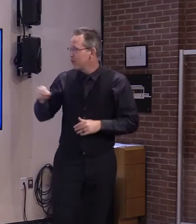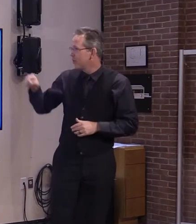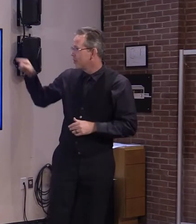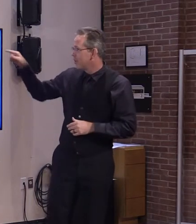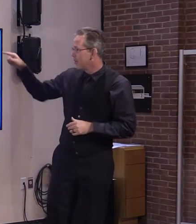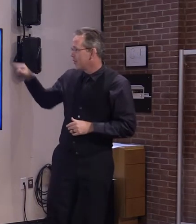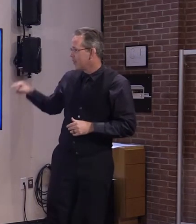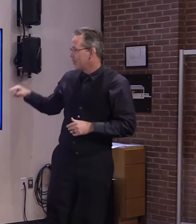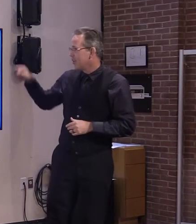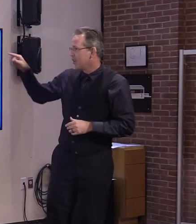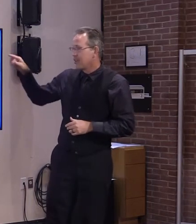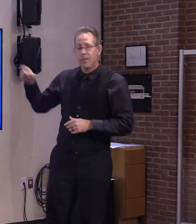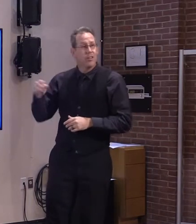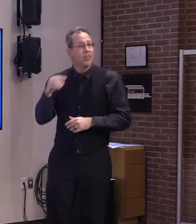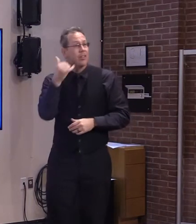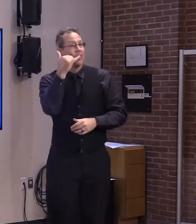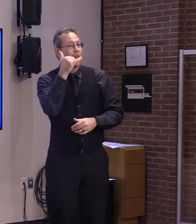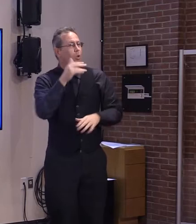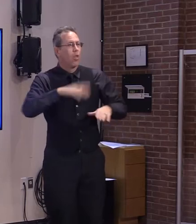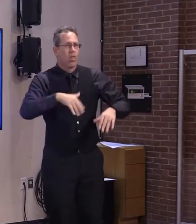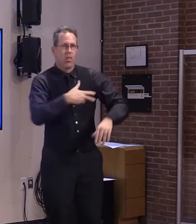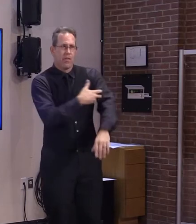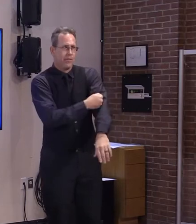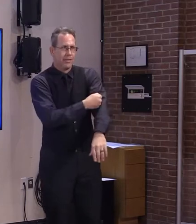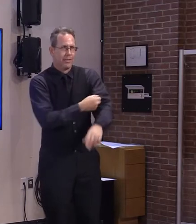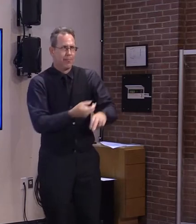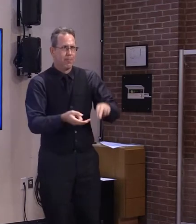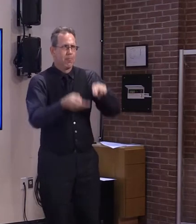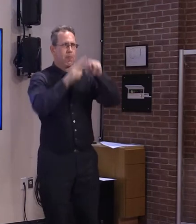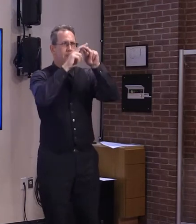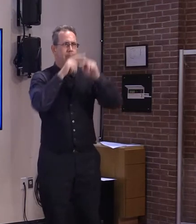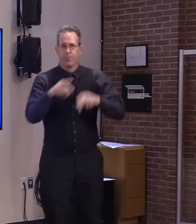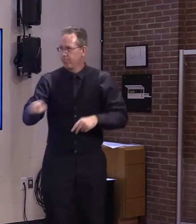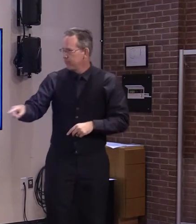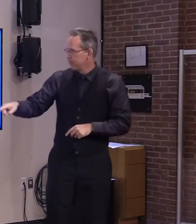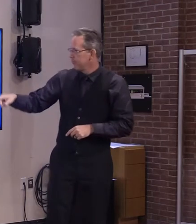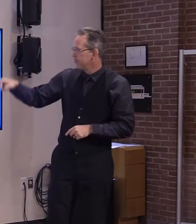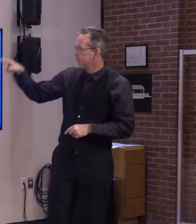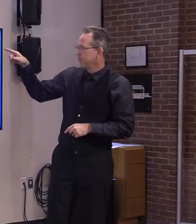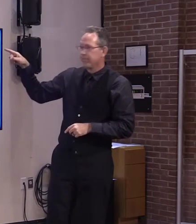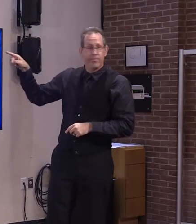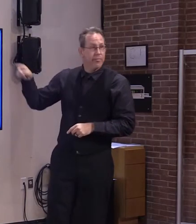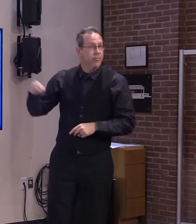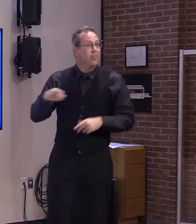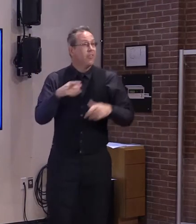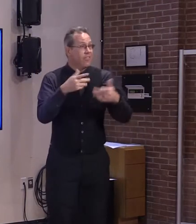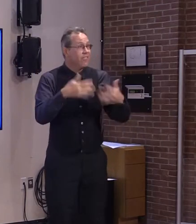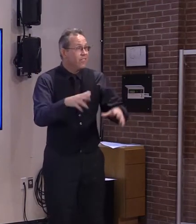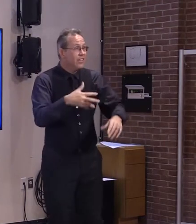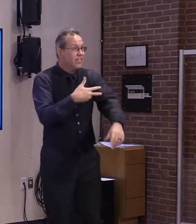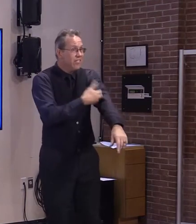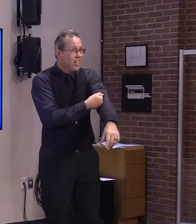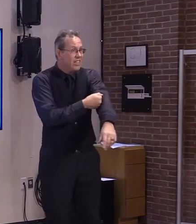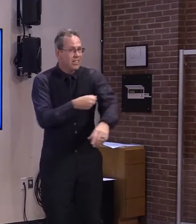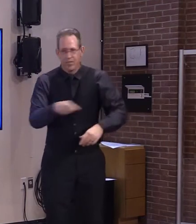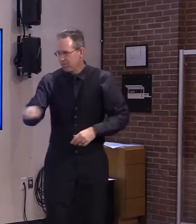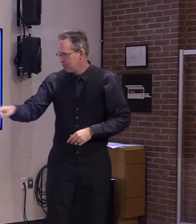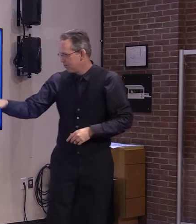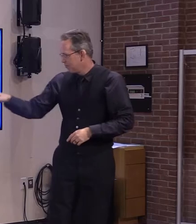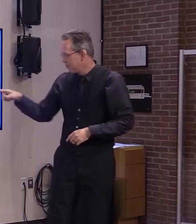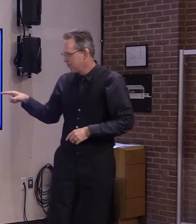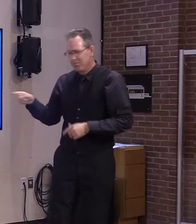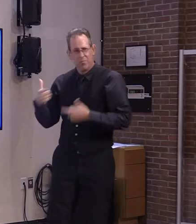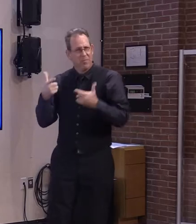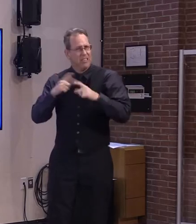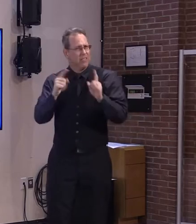not fully vaccinated. It's now 4 times greater in that not fully vaccinated rate, increasing 21% over